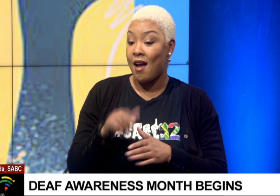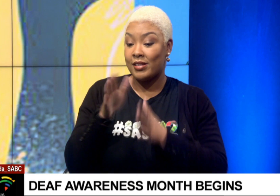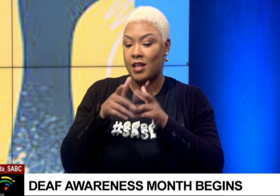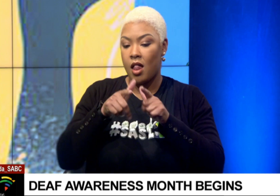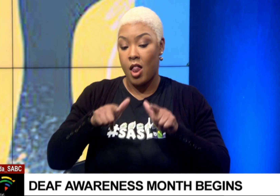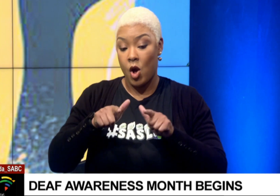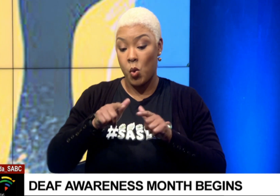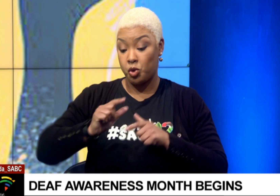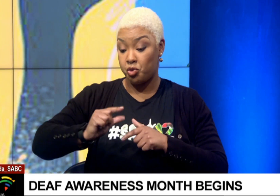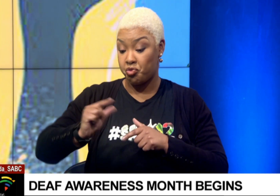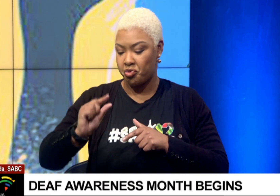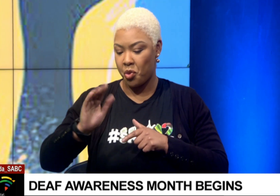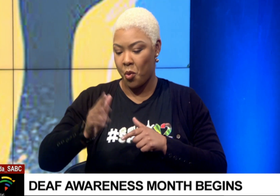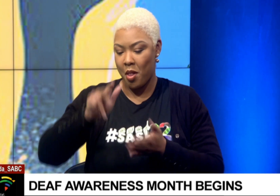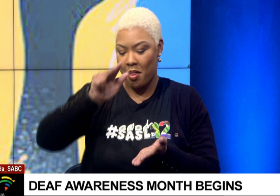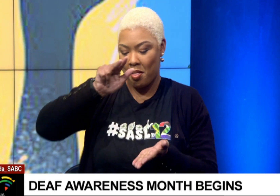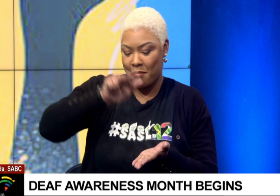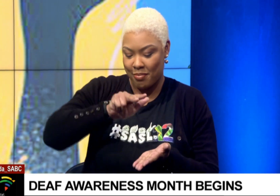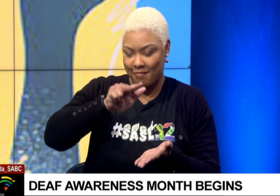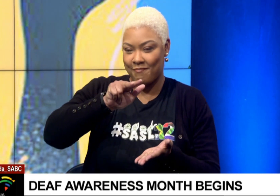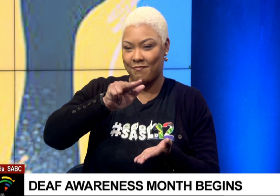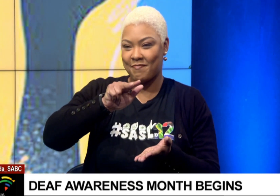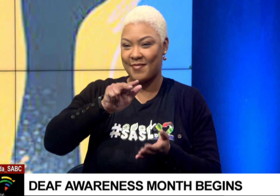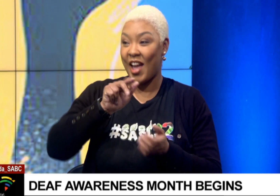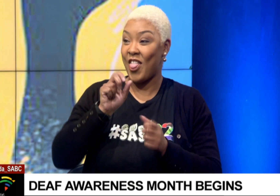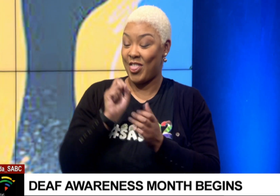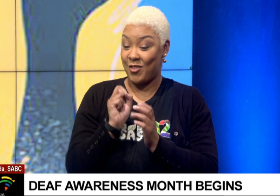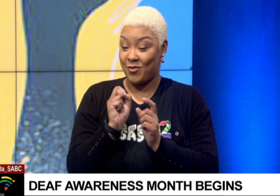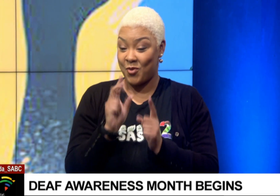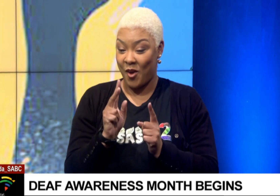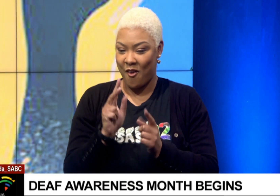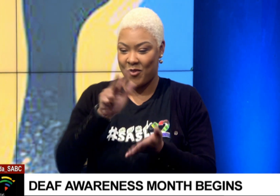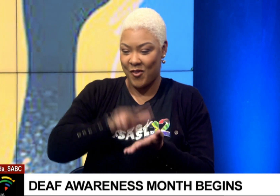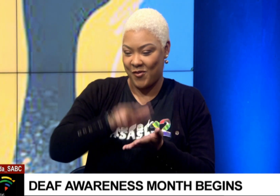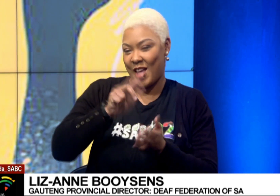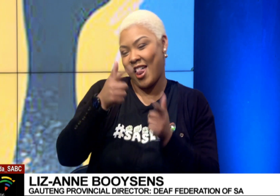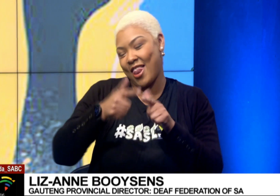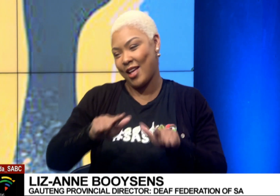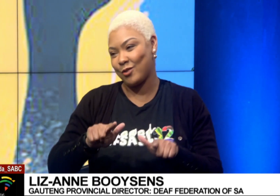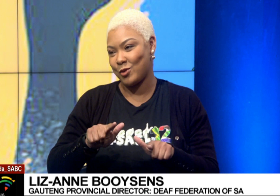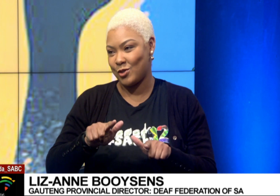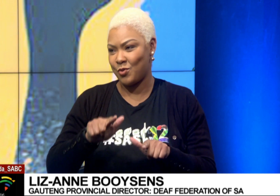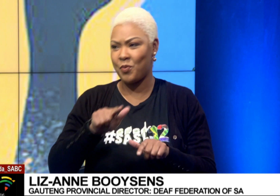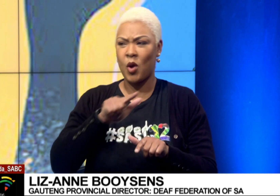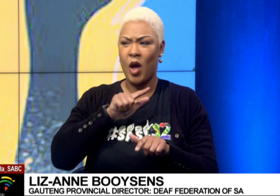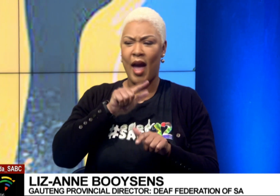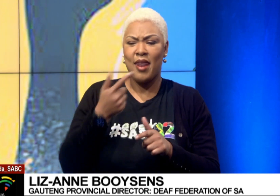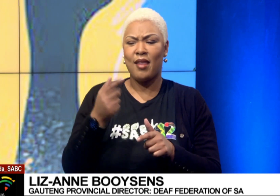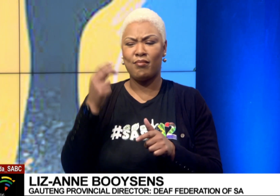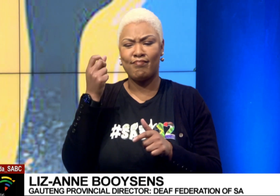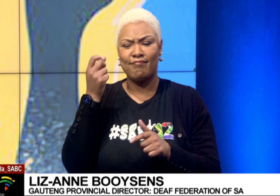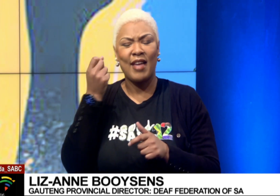Thank you. Sign language, yes, will soon be the 12th official language.